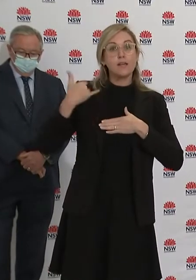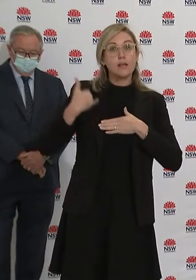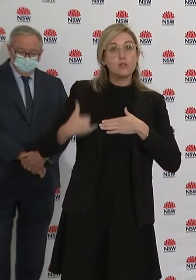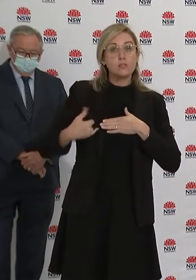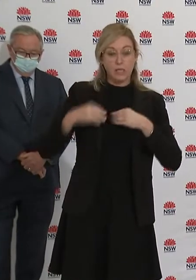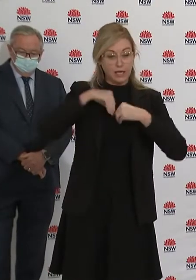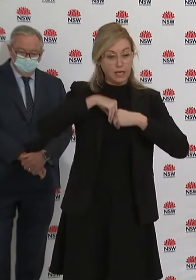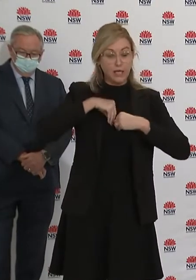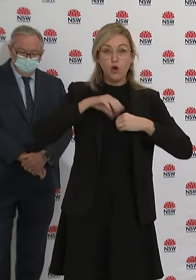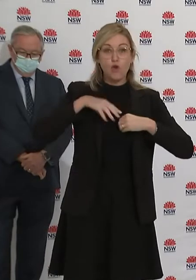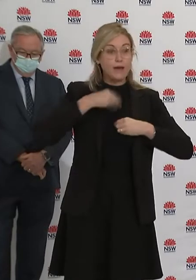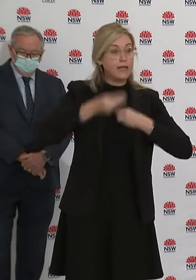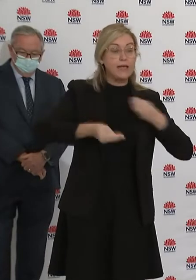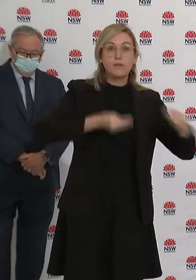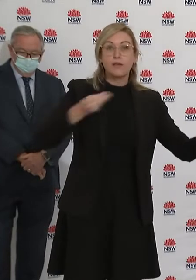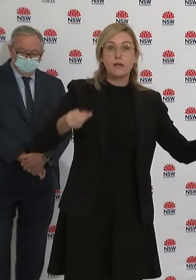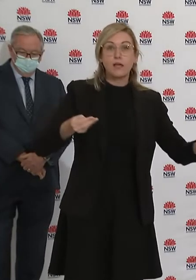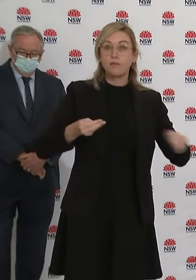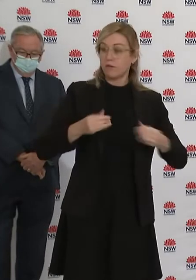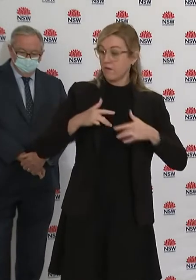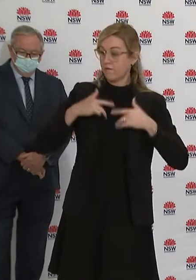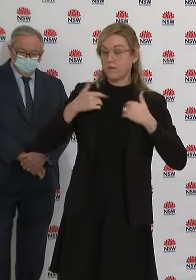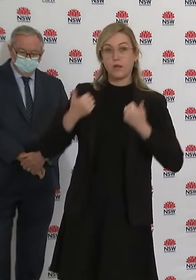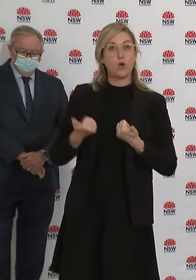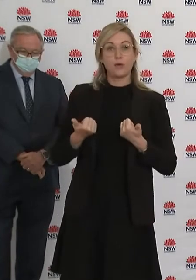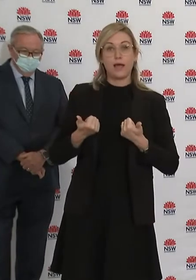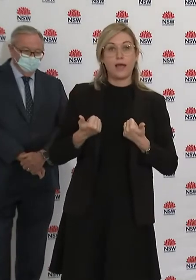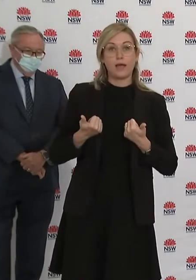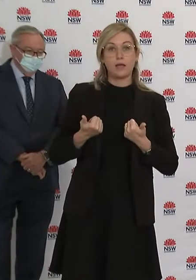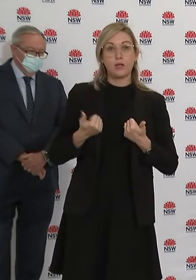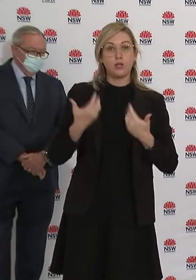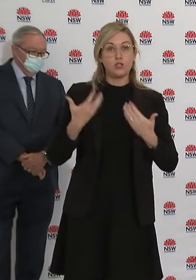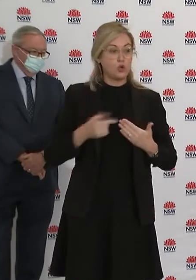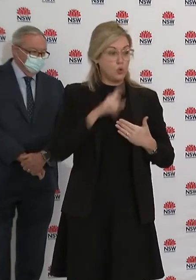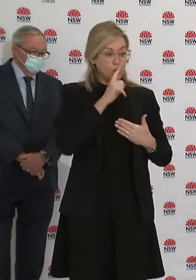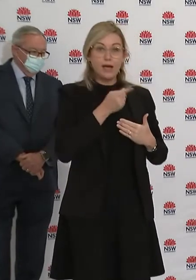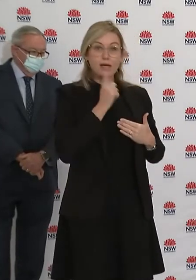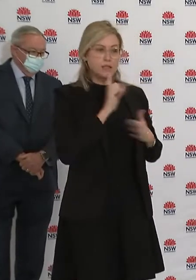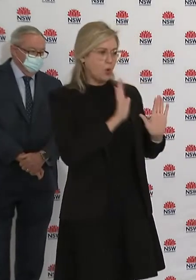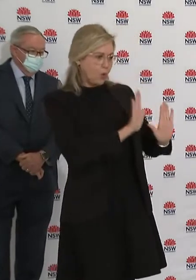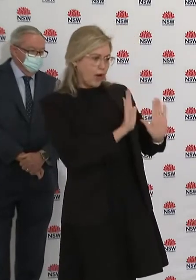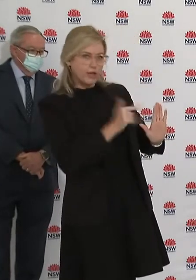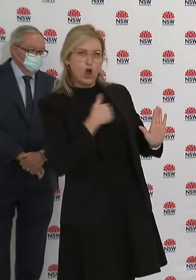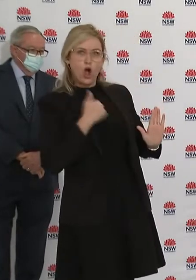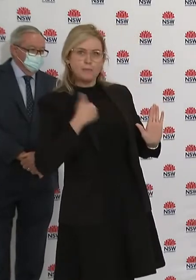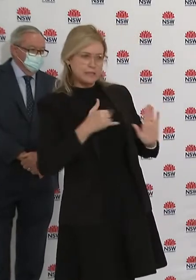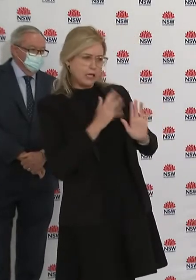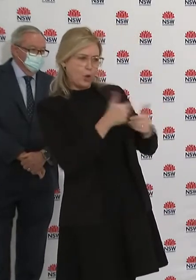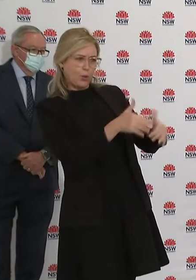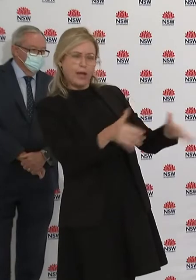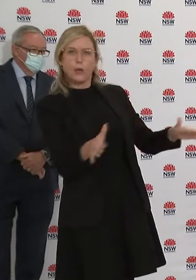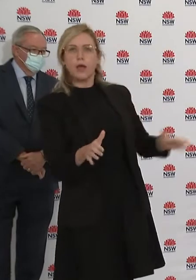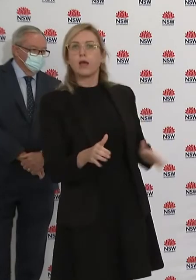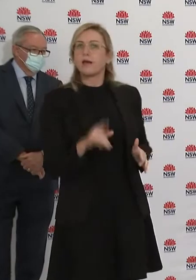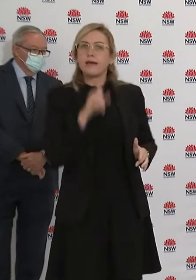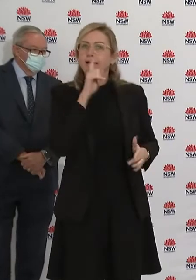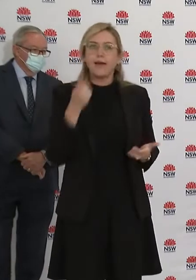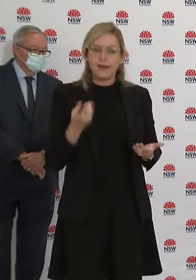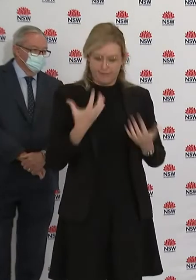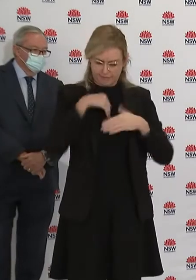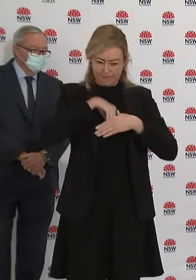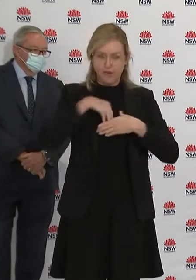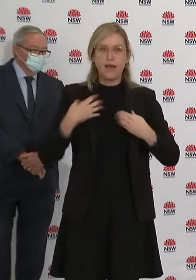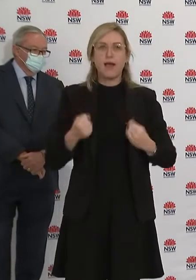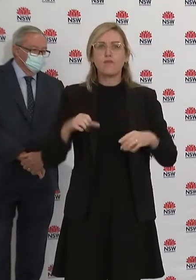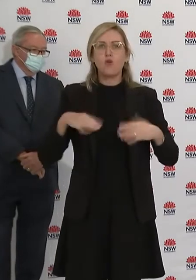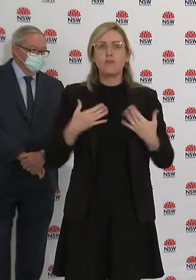of separating people. They're already been exposing them. So that's one of the things. And the household size is quite large in